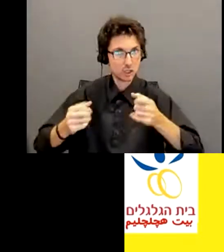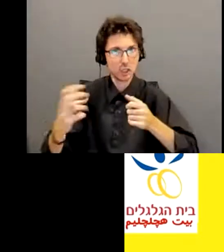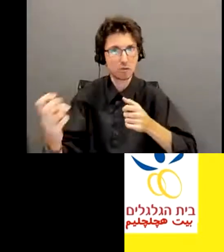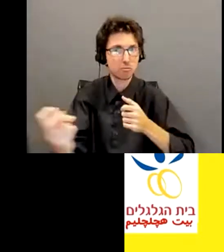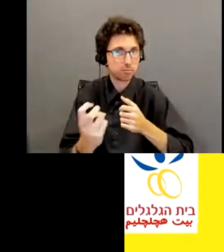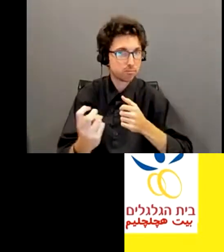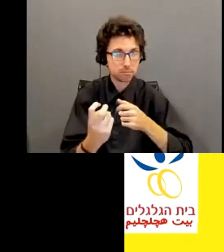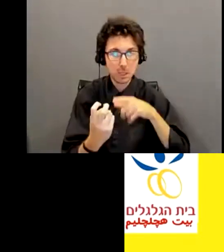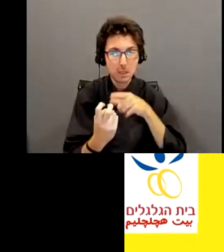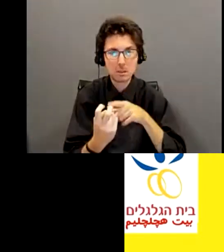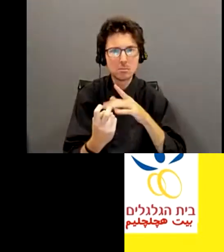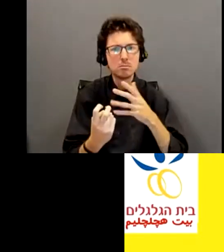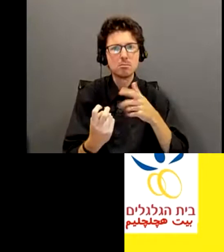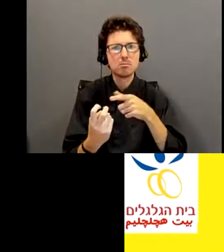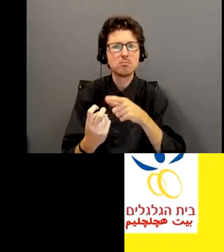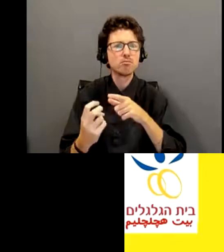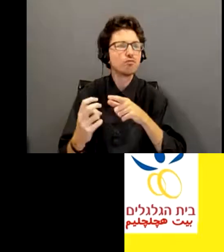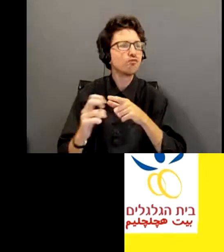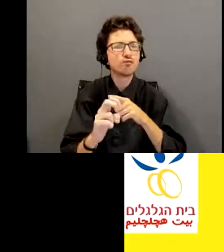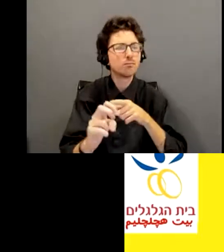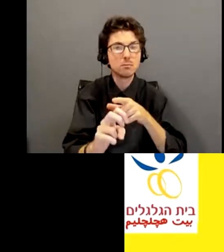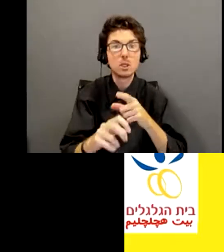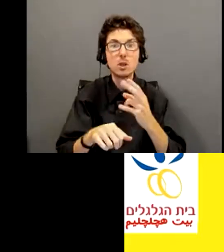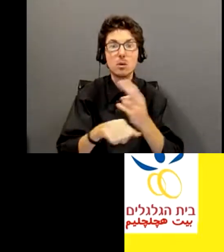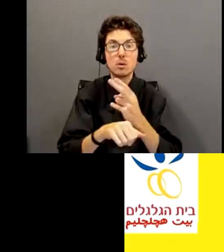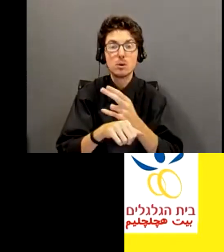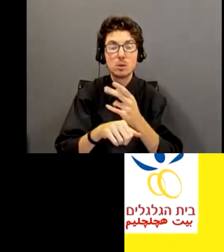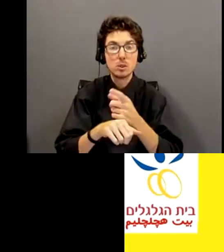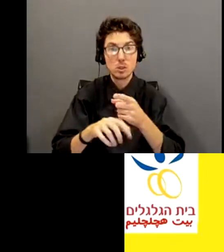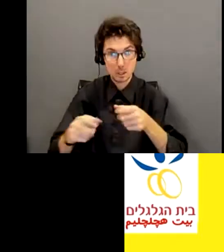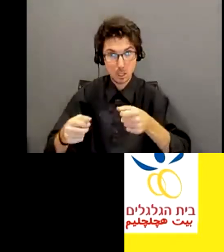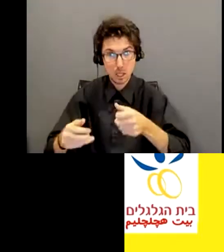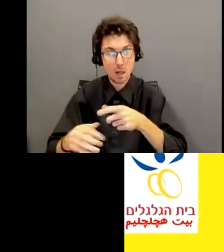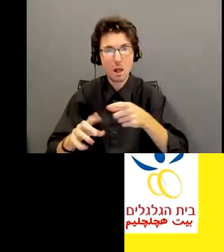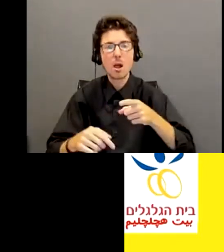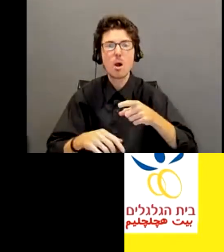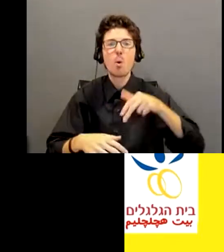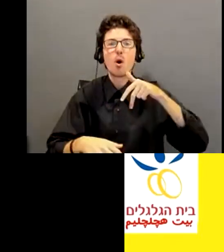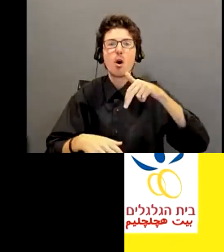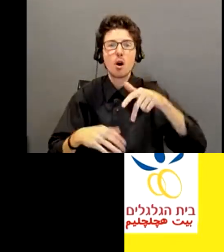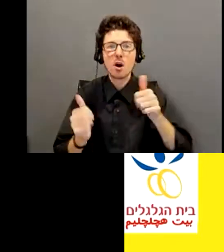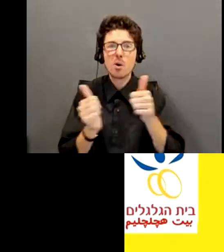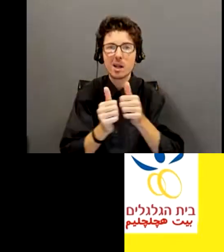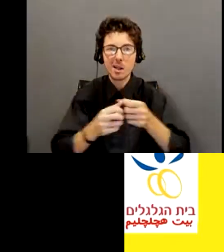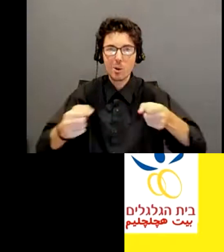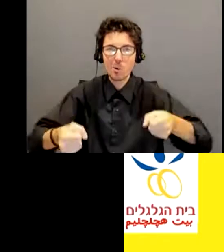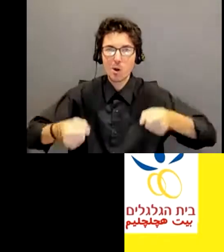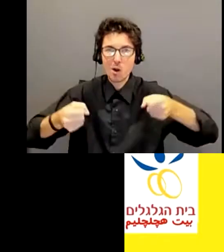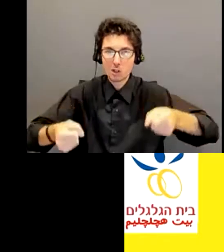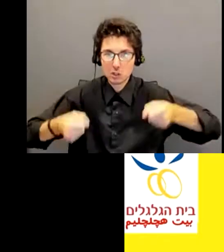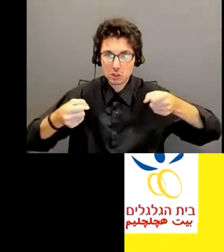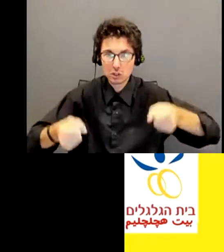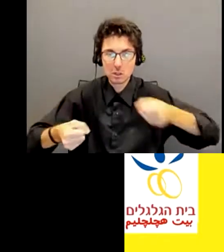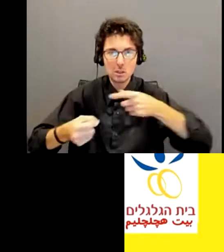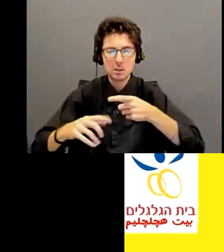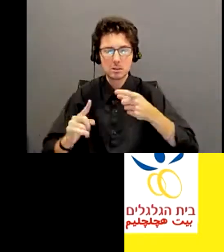Galgalim was walking around with a walker in his house, and the volunteers that went over were like